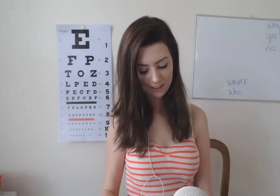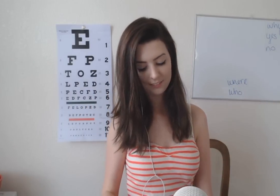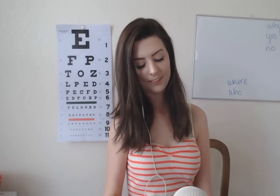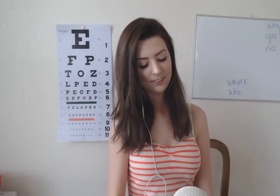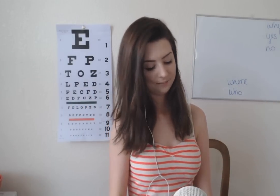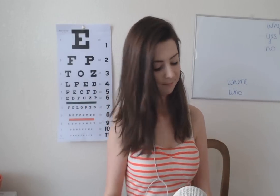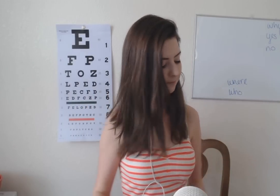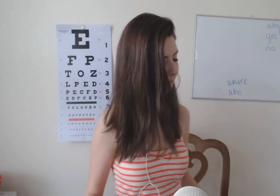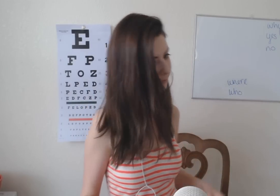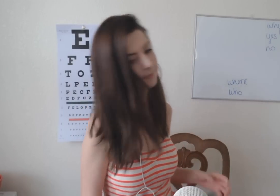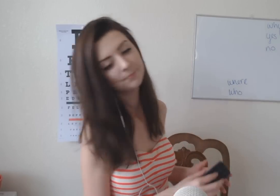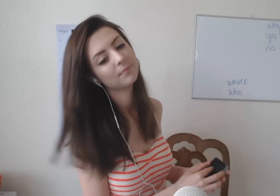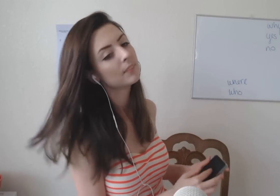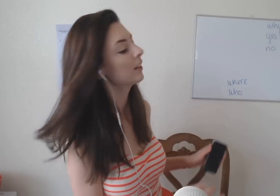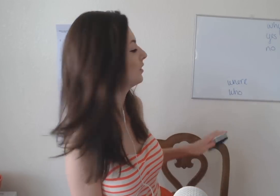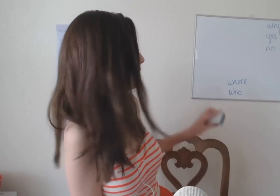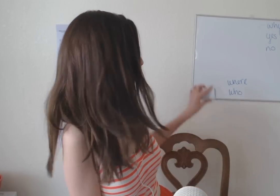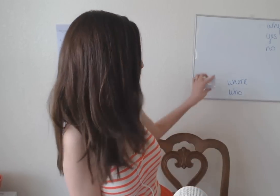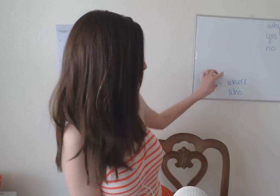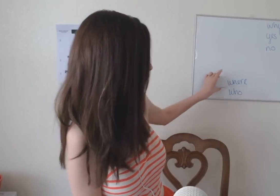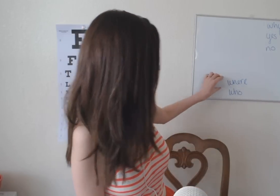exactly. Good job.